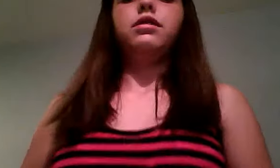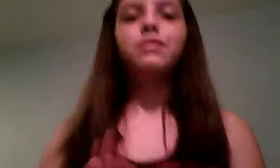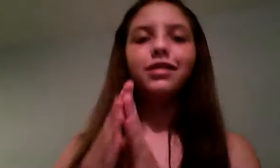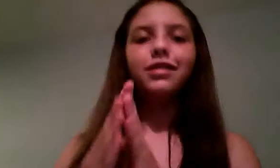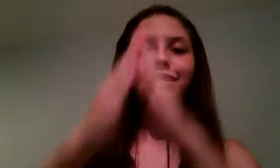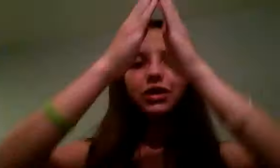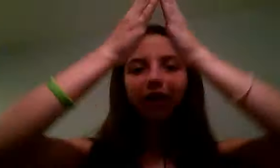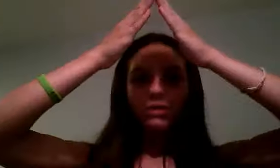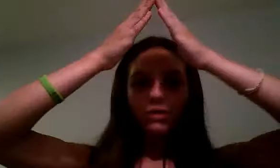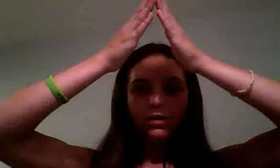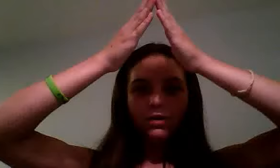ant. Unicorn.